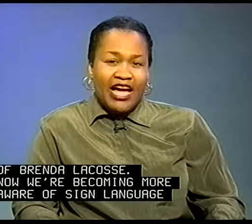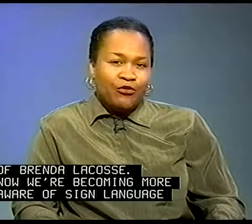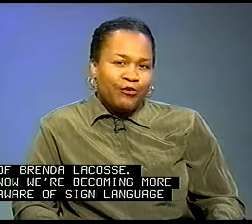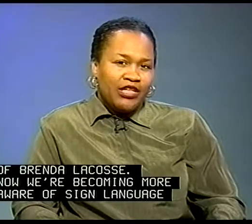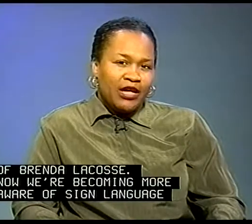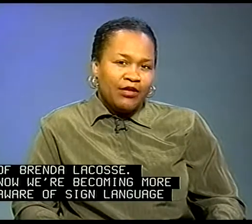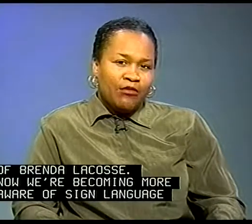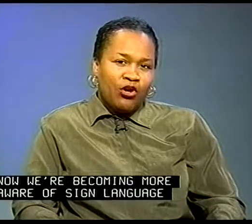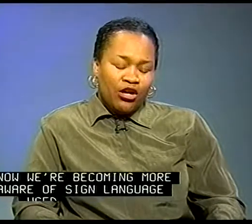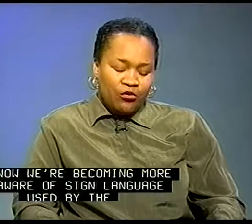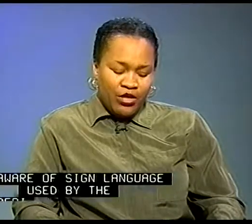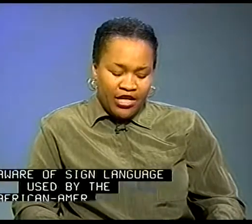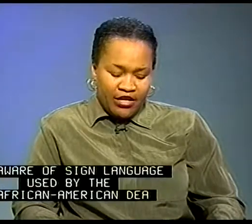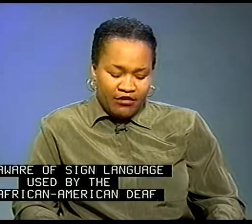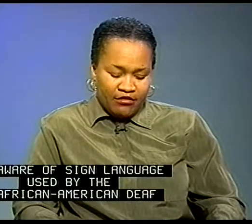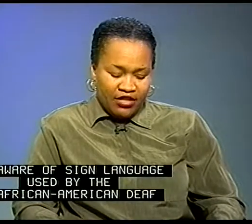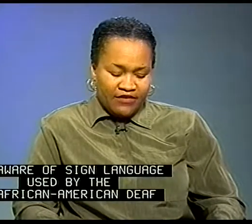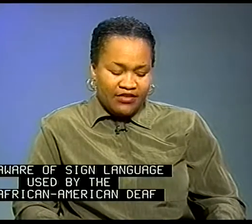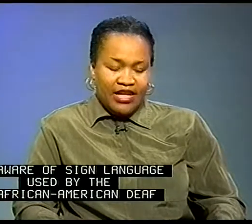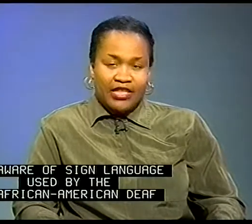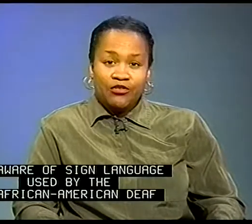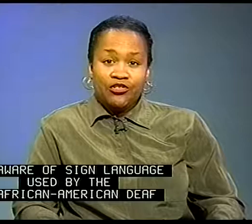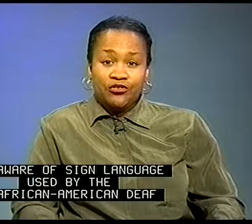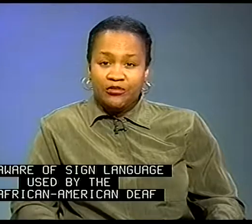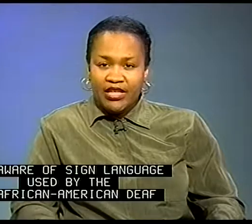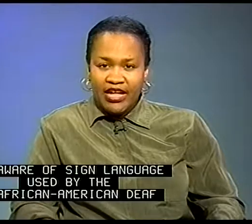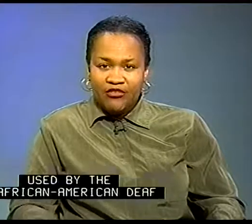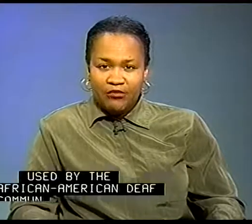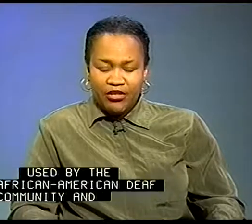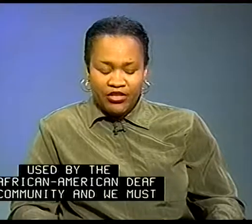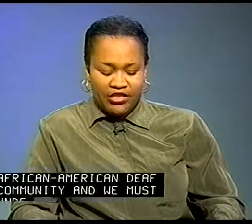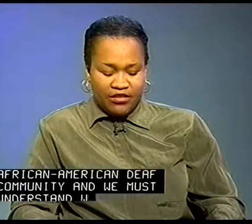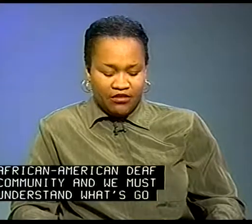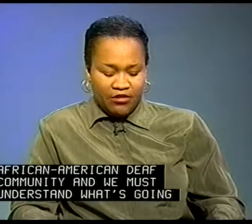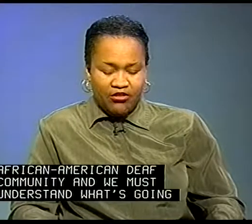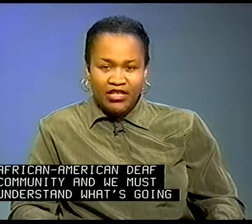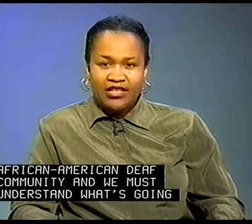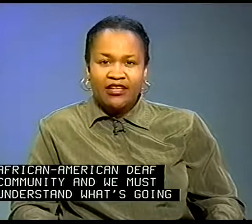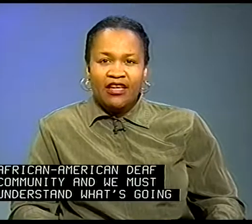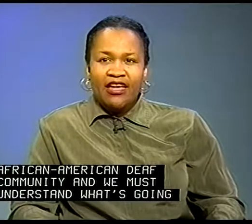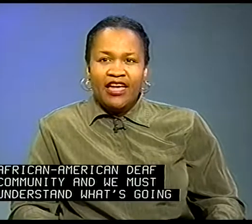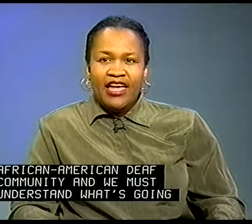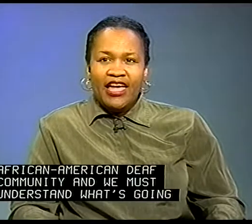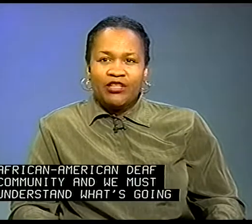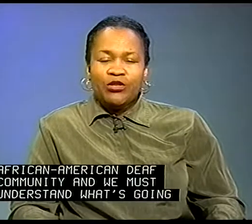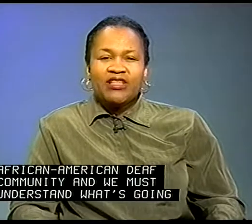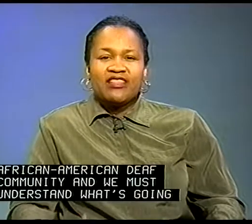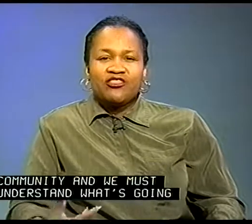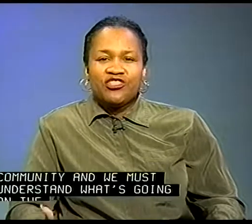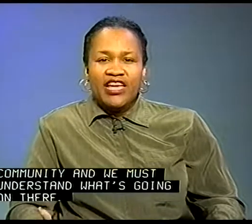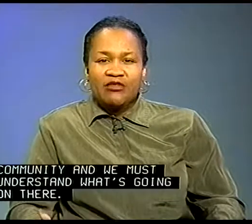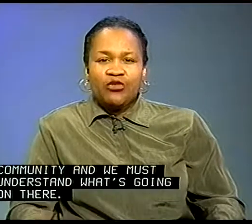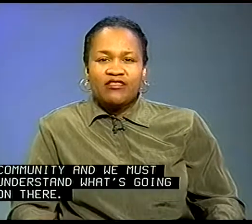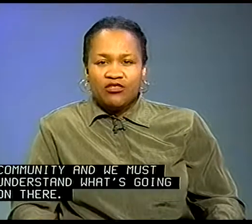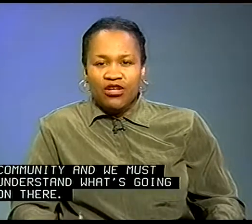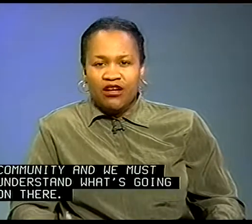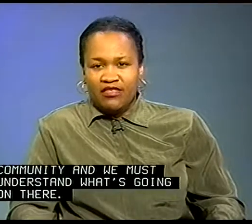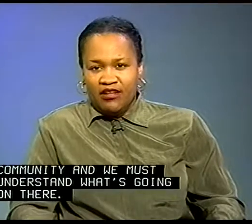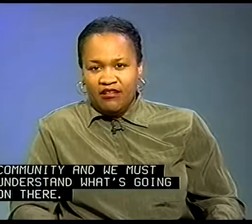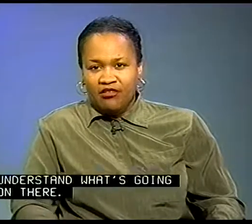we're becoming more aware of sign language used by the African-American deaf community, and we must understand what's going on there.